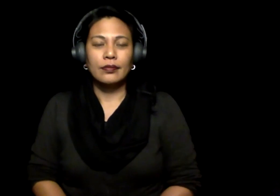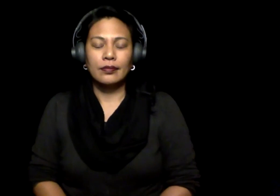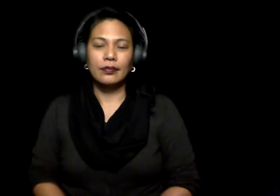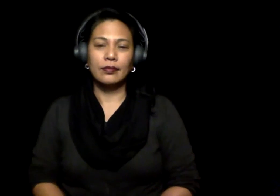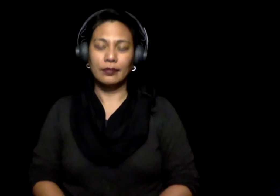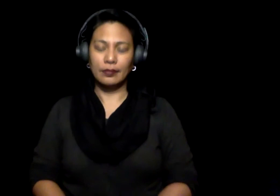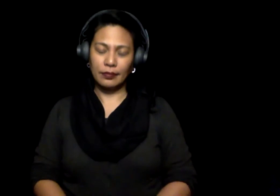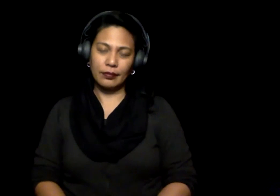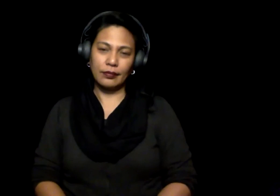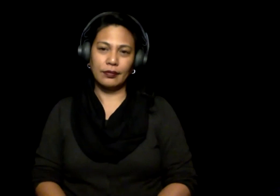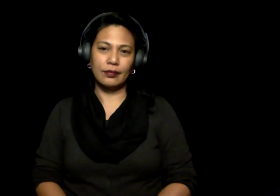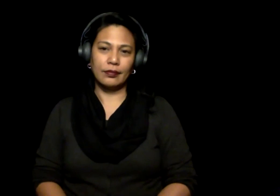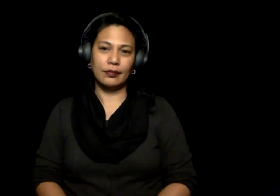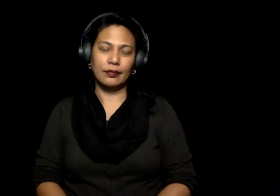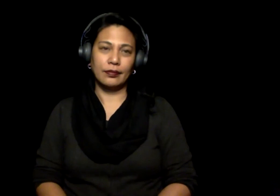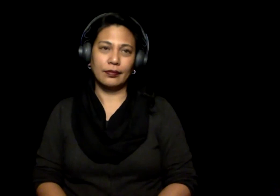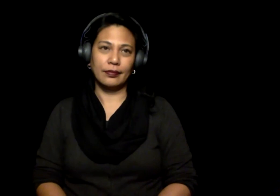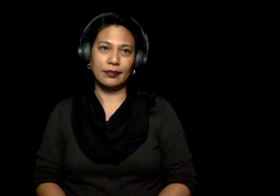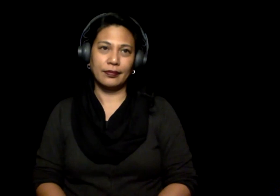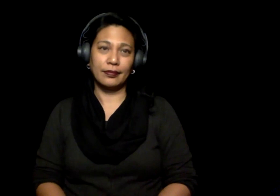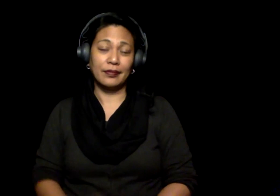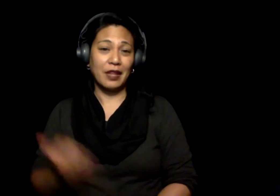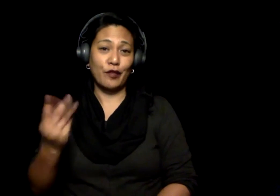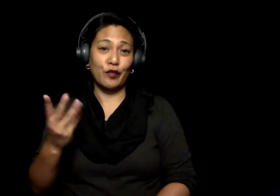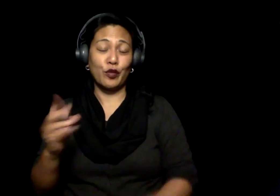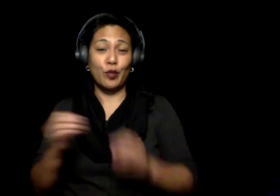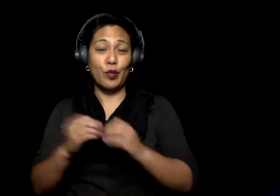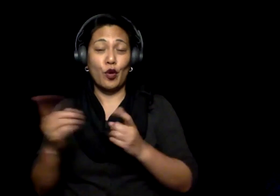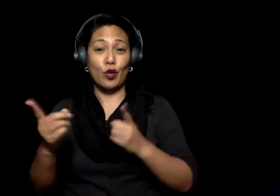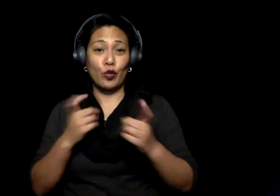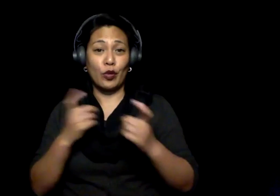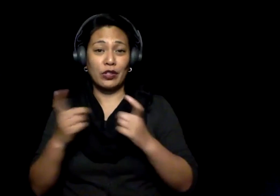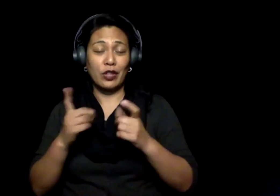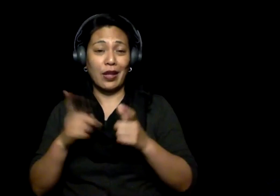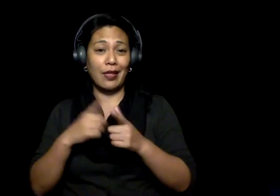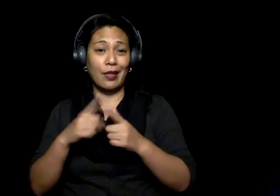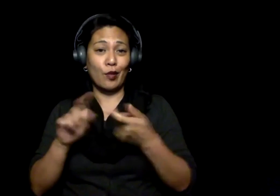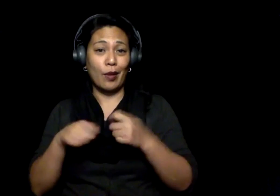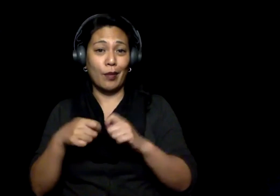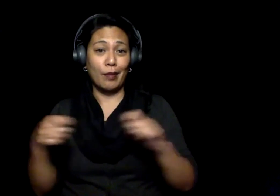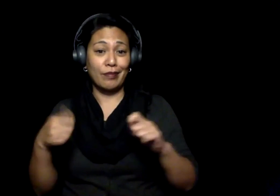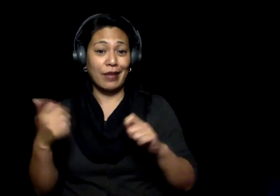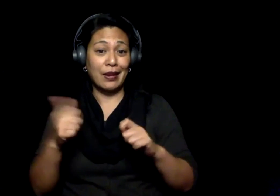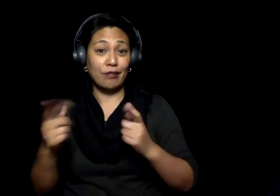Anybody else? Maybe we'll just take a couple more questions and we'll wrap up.